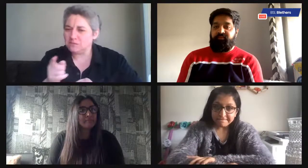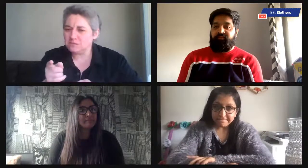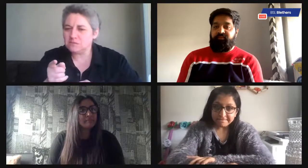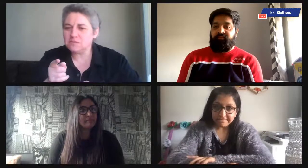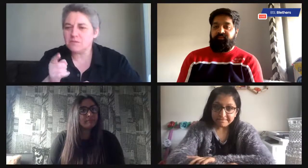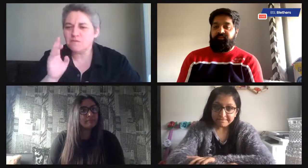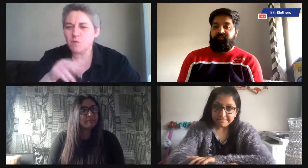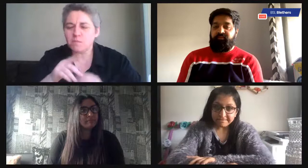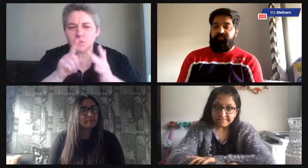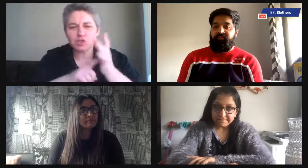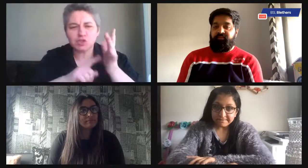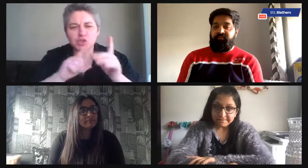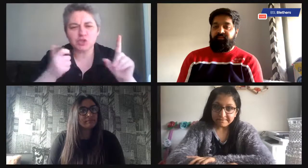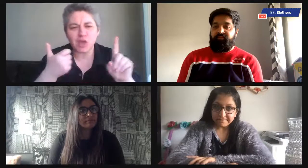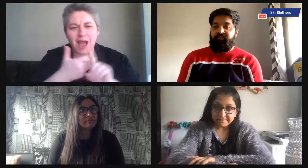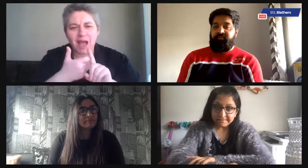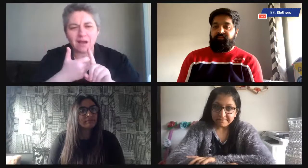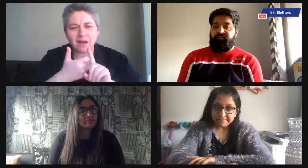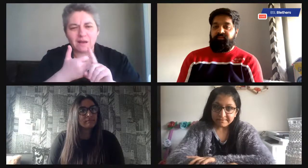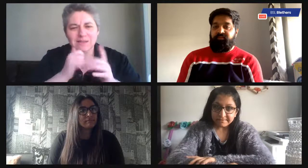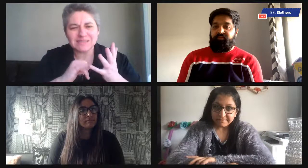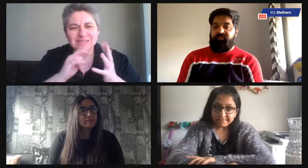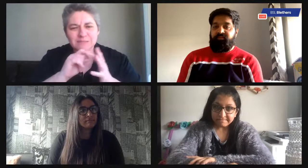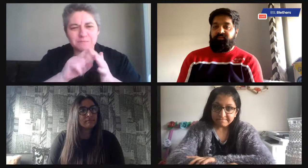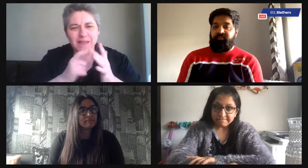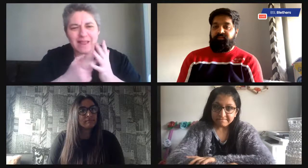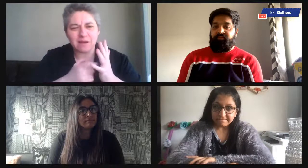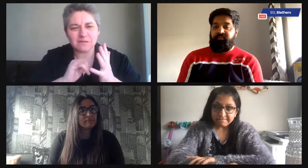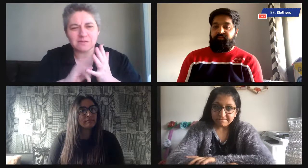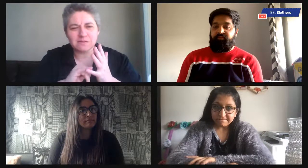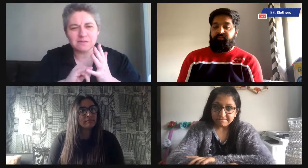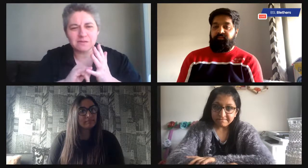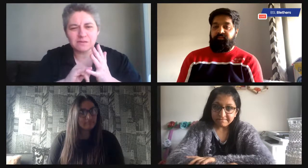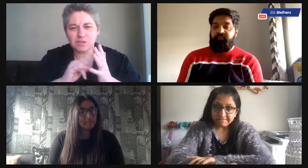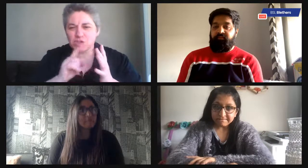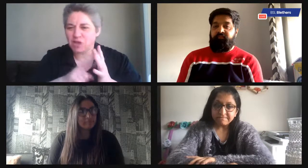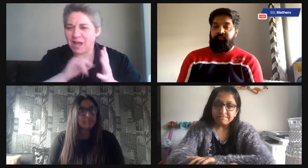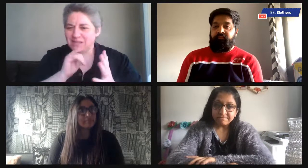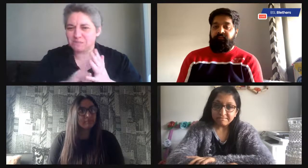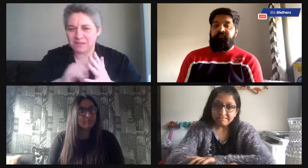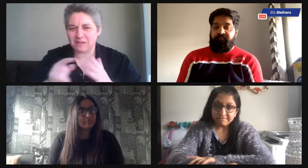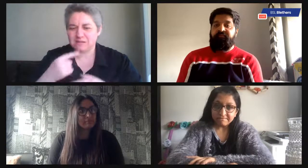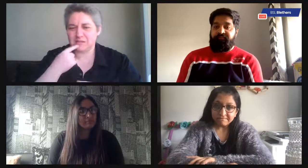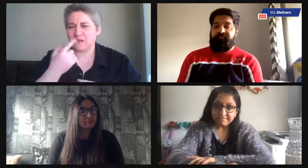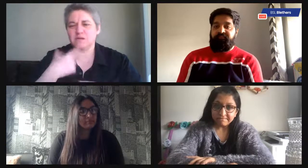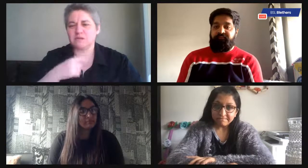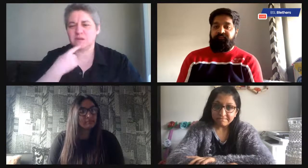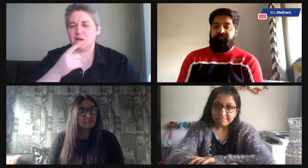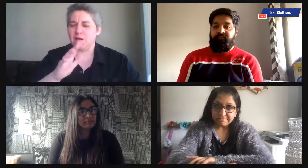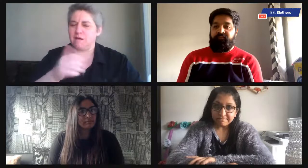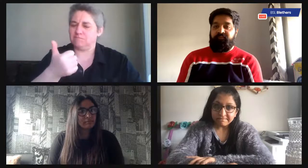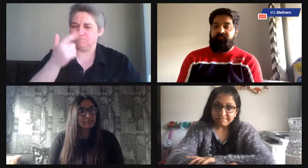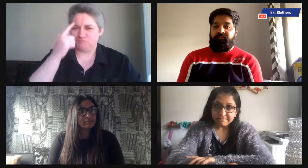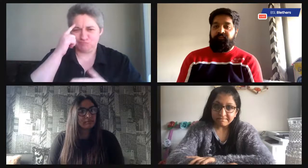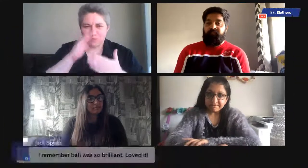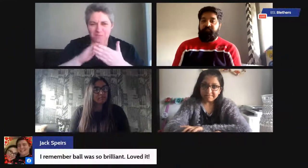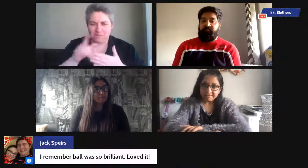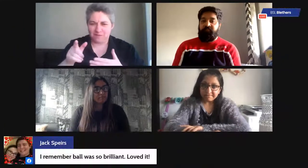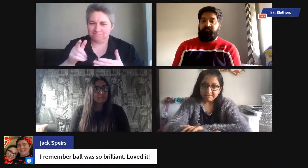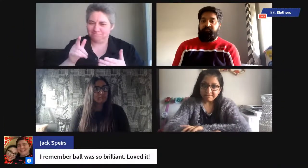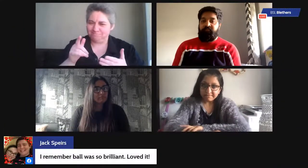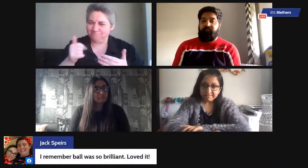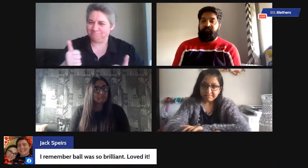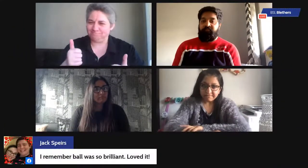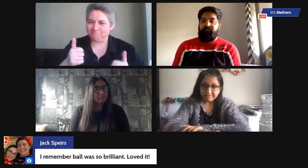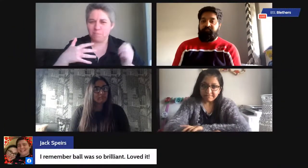another question. Oh, it's a comment, sorry. And this is from Jack Spears. And Jack's